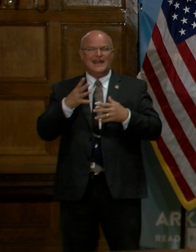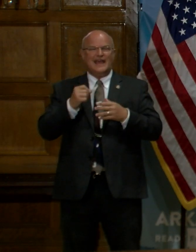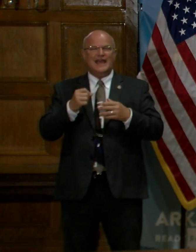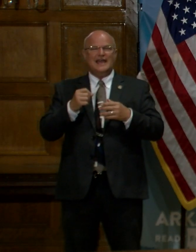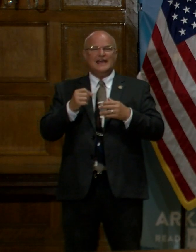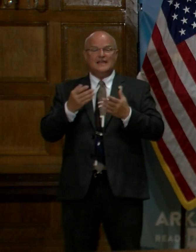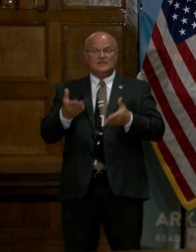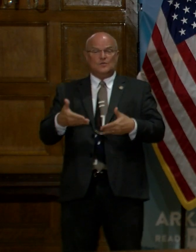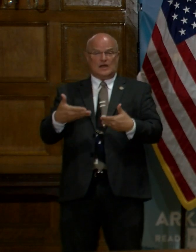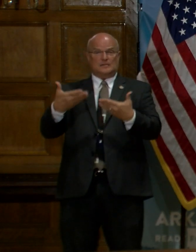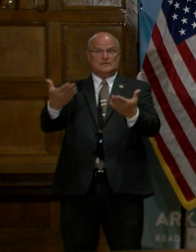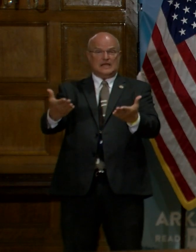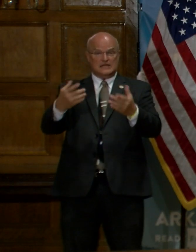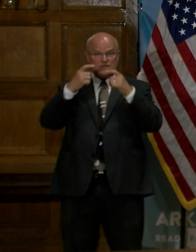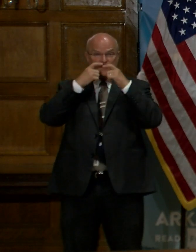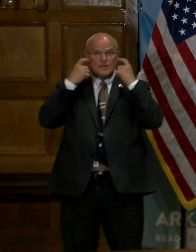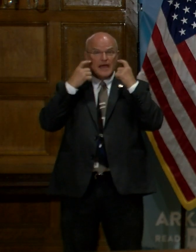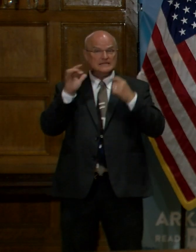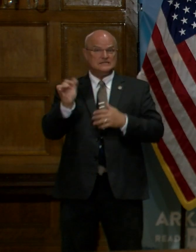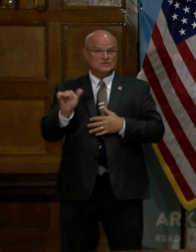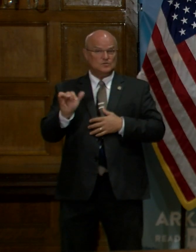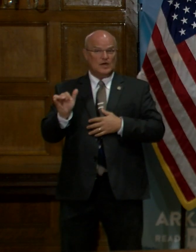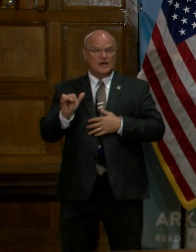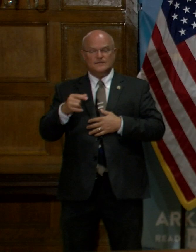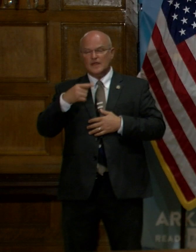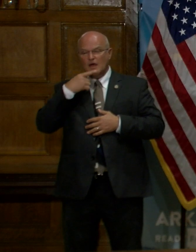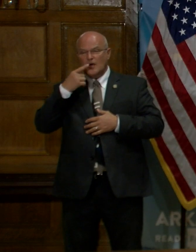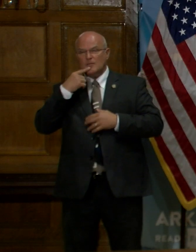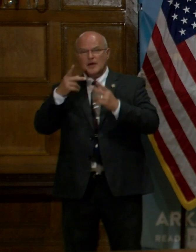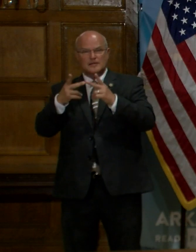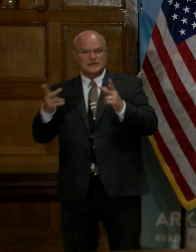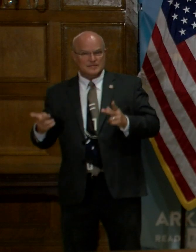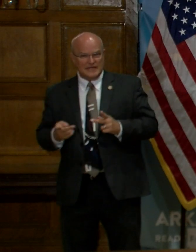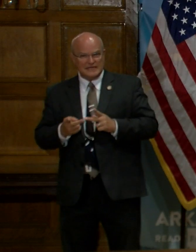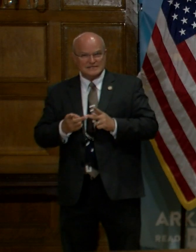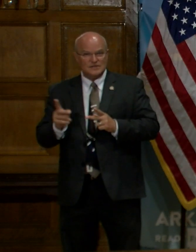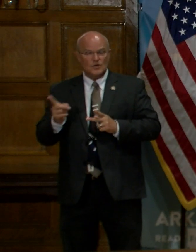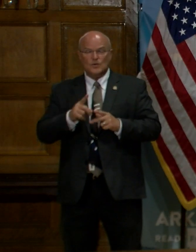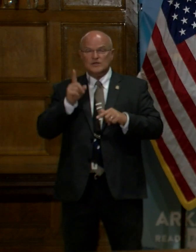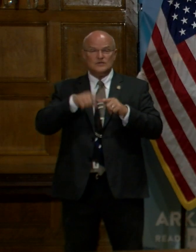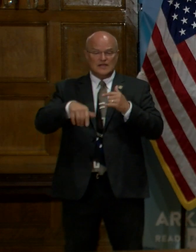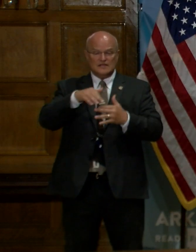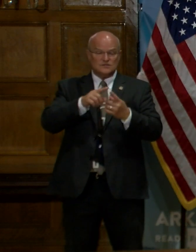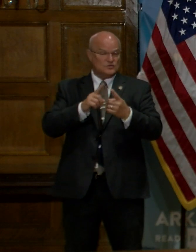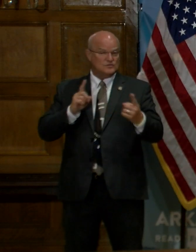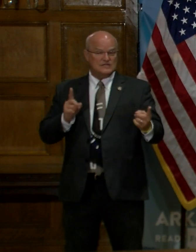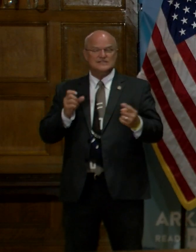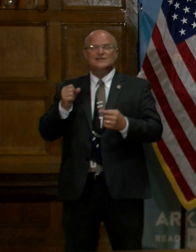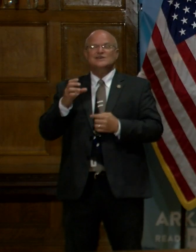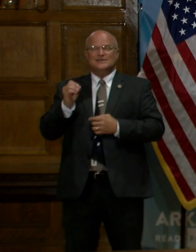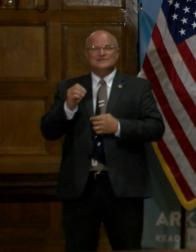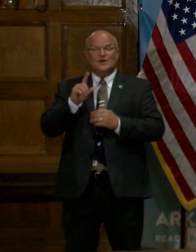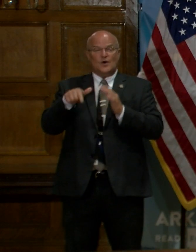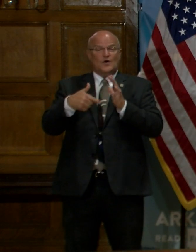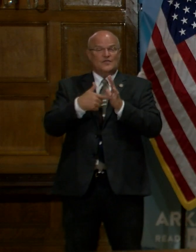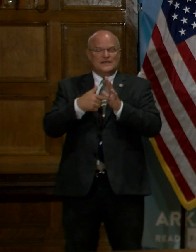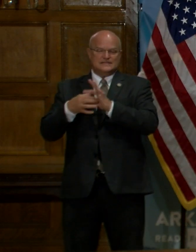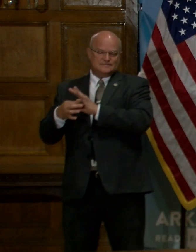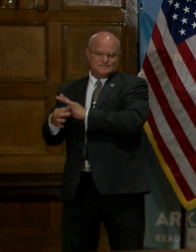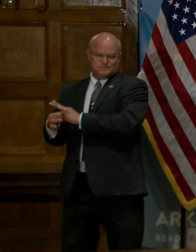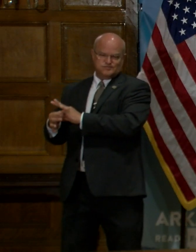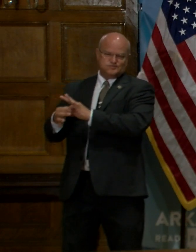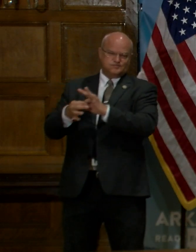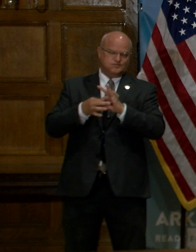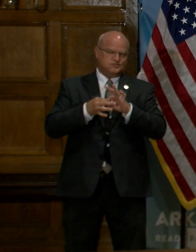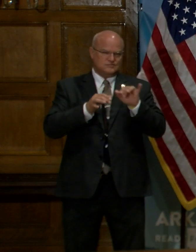the recommendations for masks as well in public venues where you cannot social distance. So this ties it all